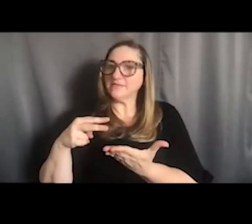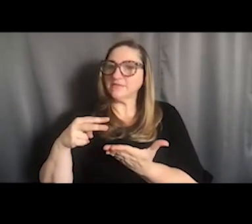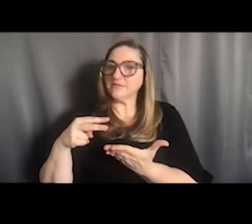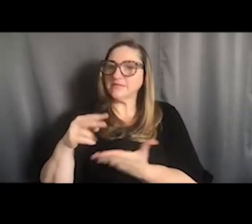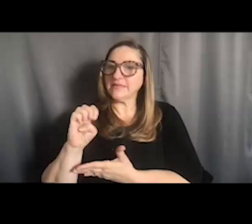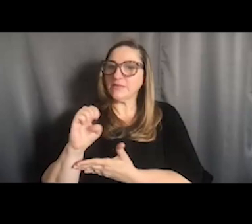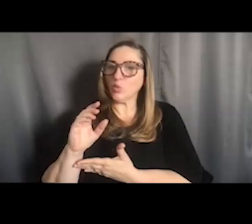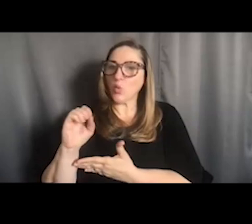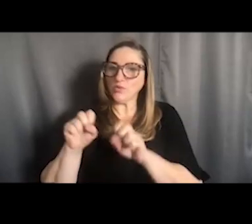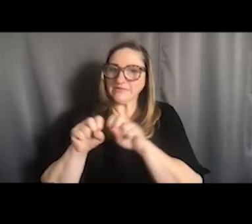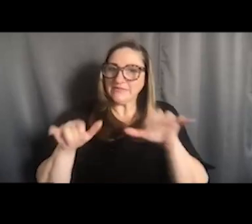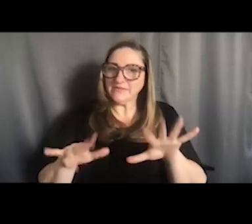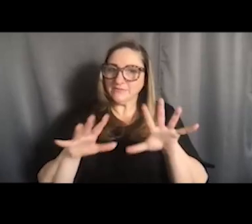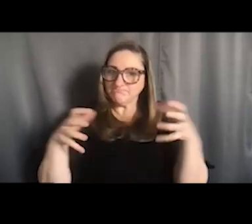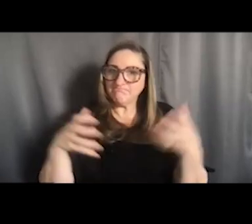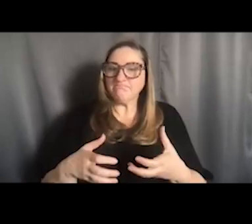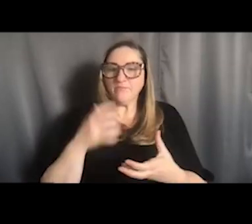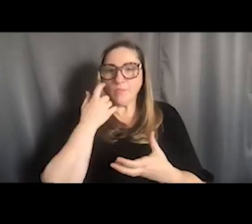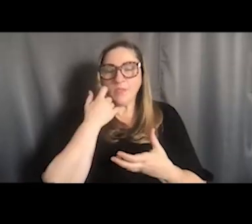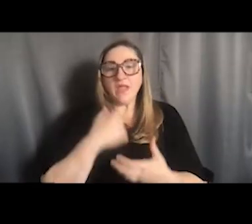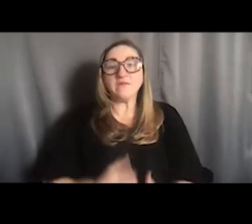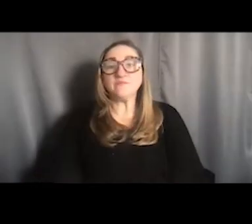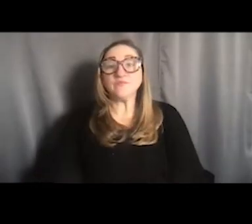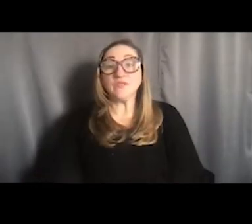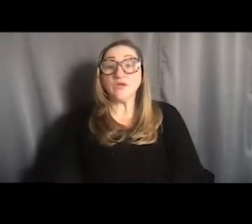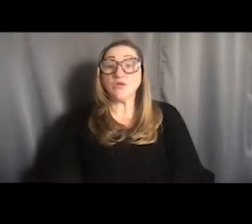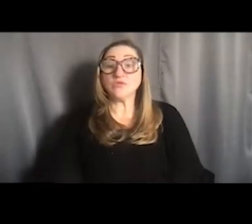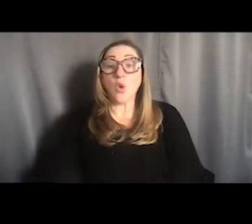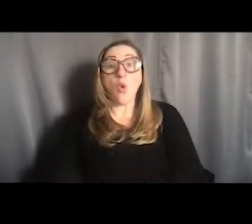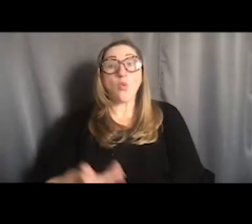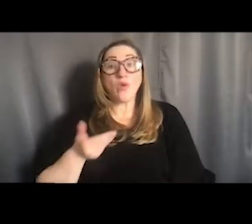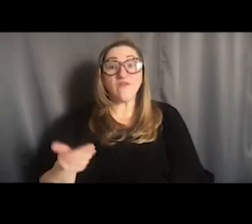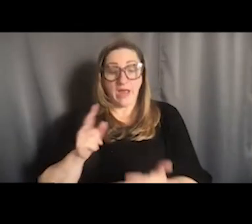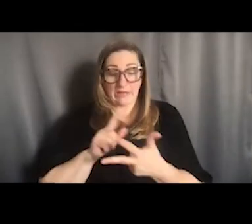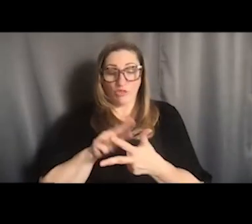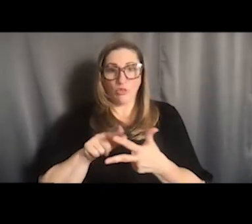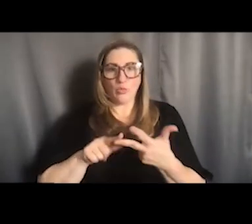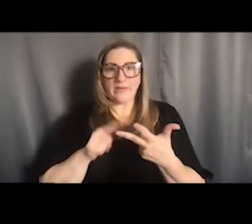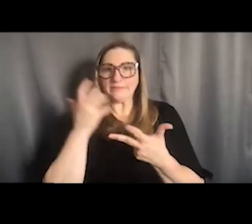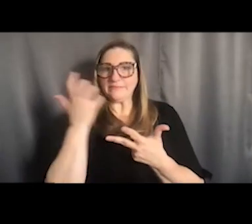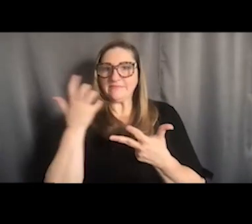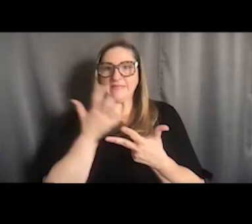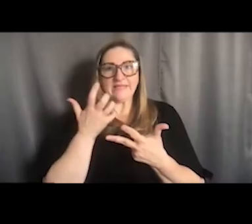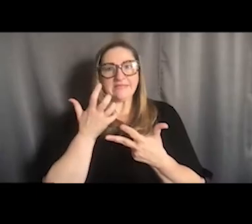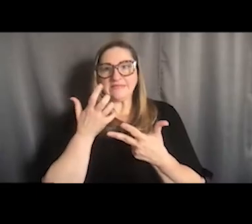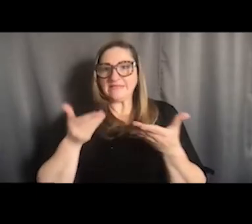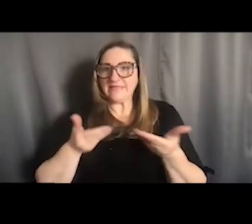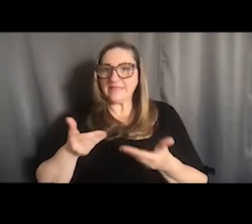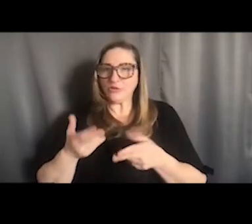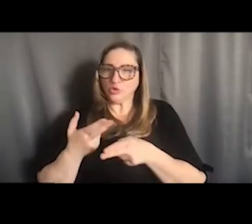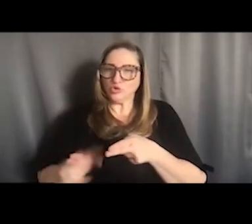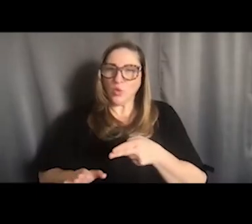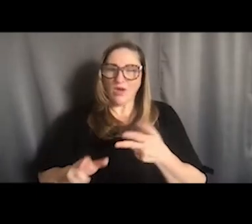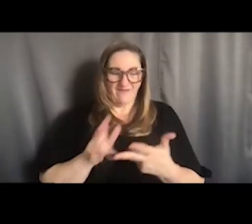done. So to that end, we've invited three fantastic guests to give us short 5-minute remarks to answer